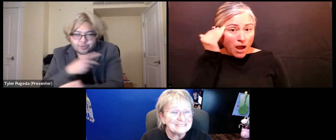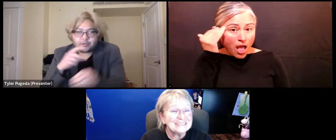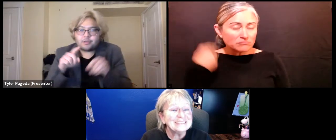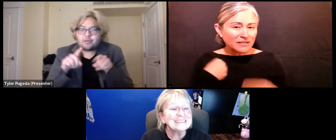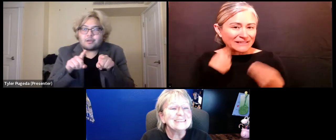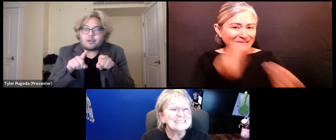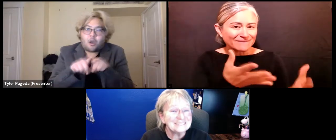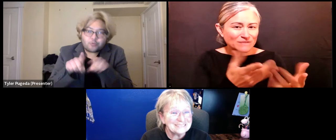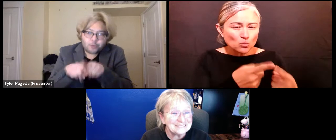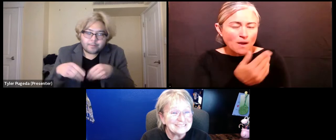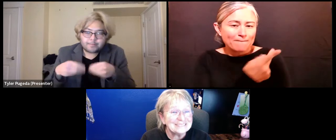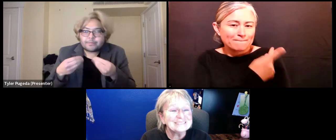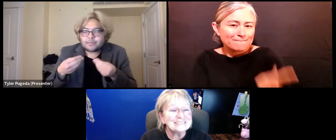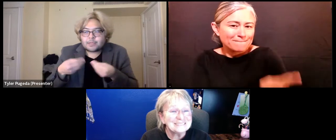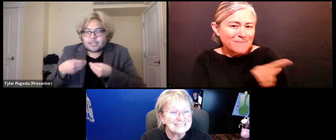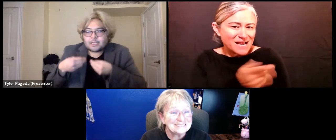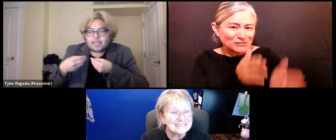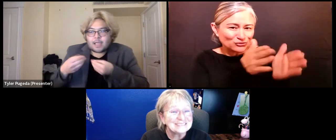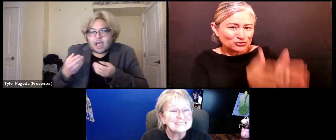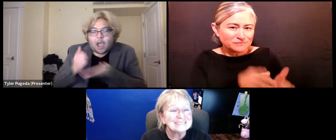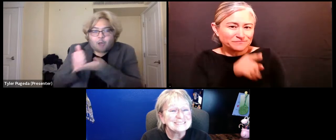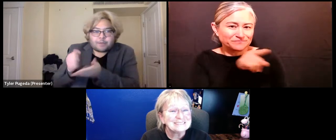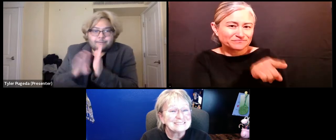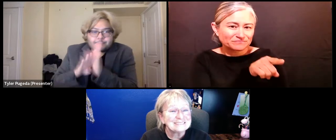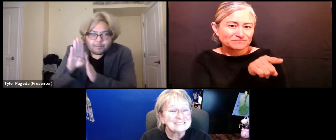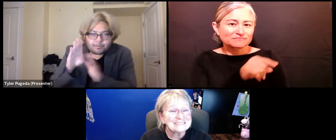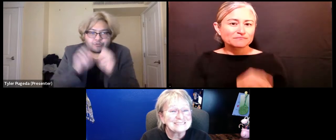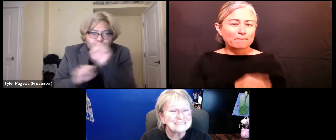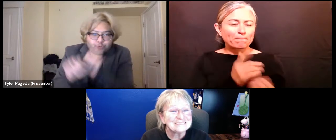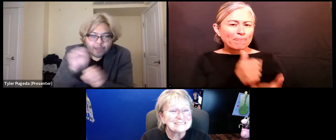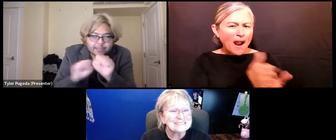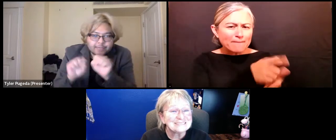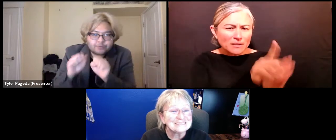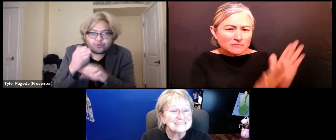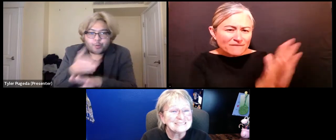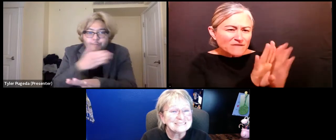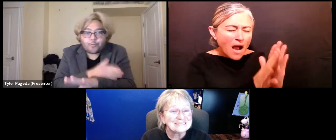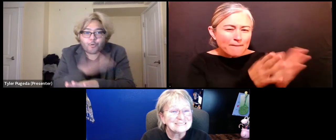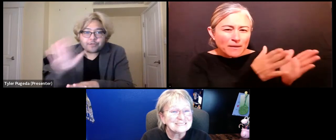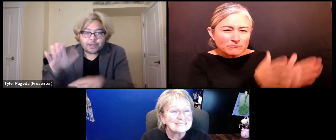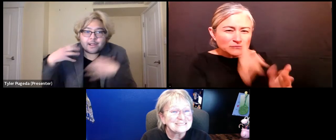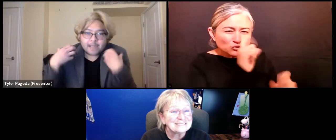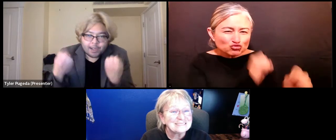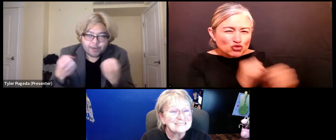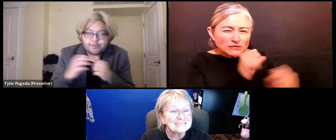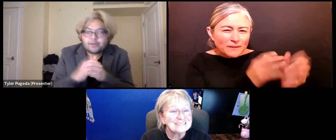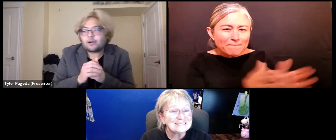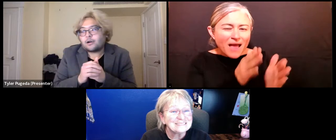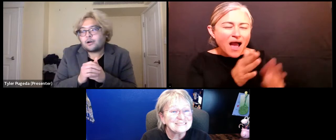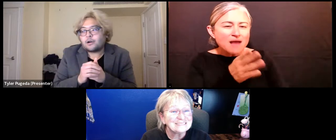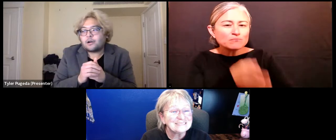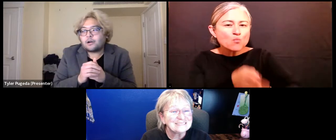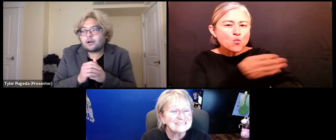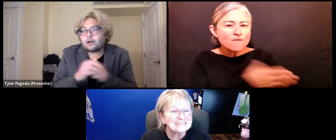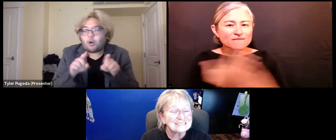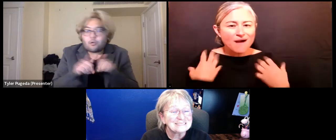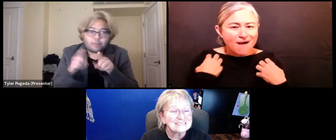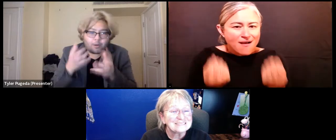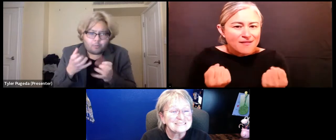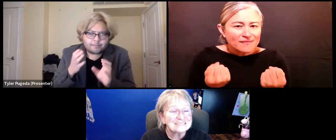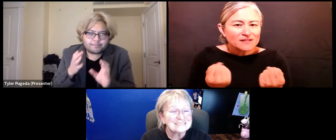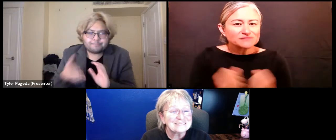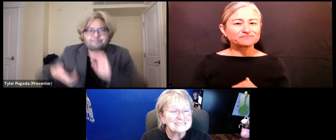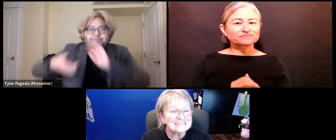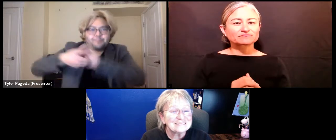on and knowledge on to my patients and to the deaf community, and to help them develop strategies to improve their